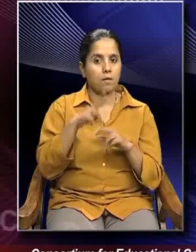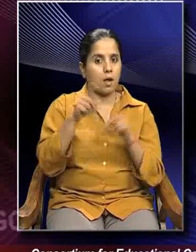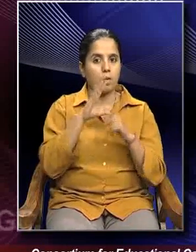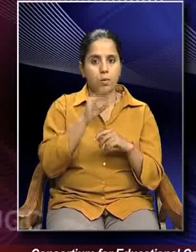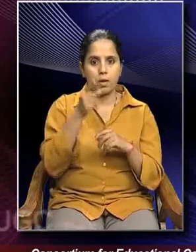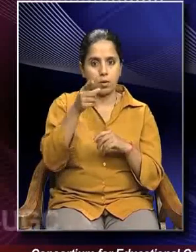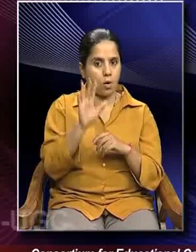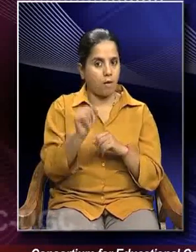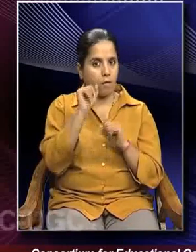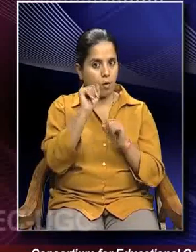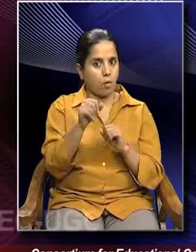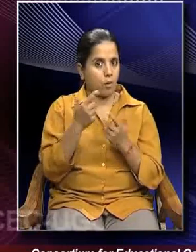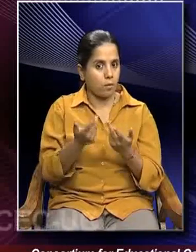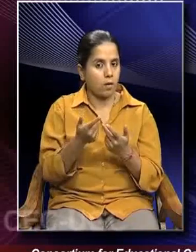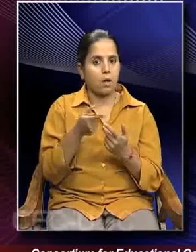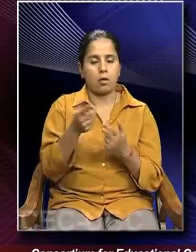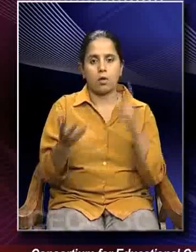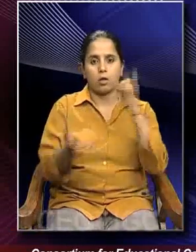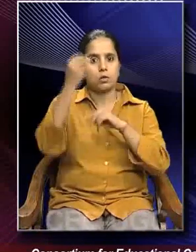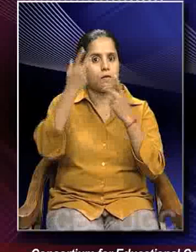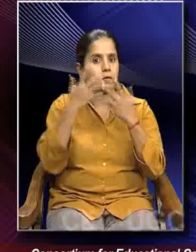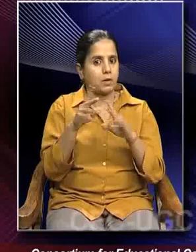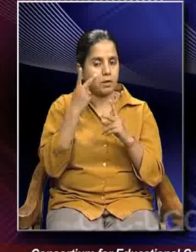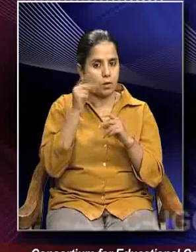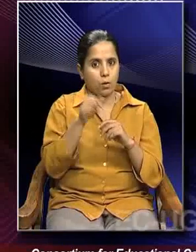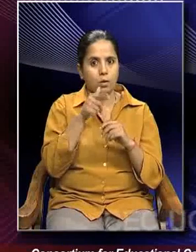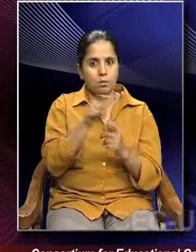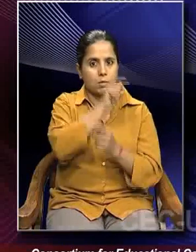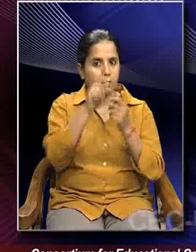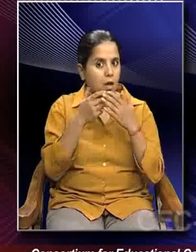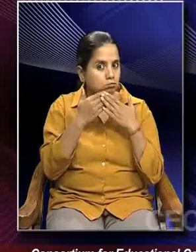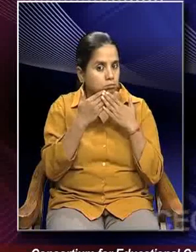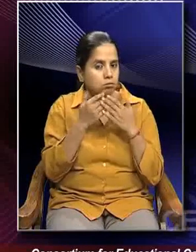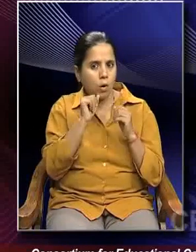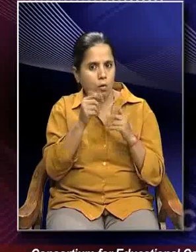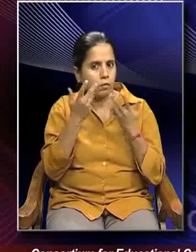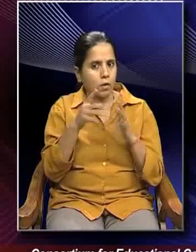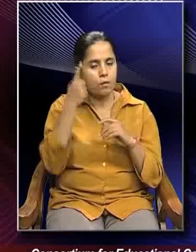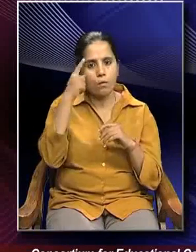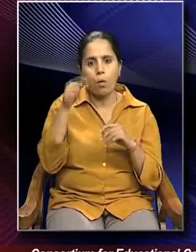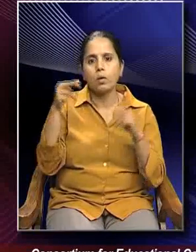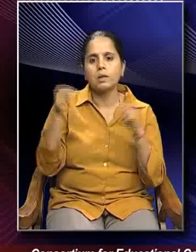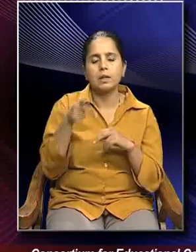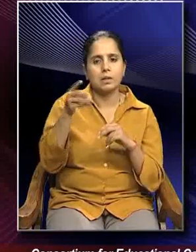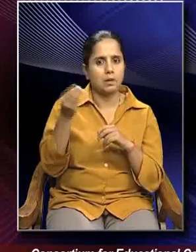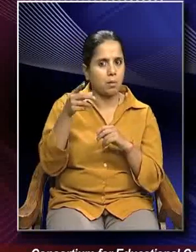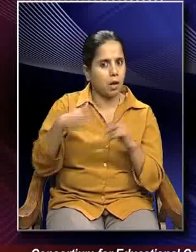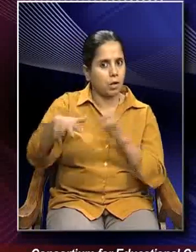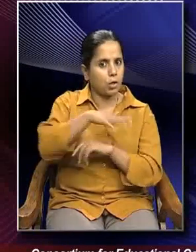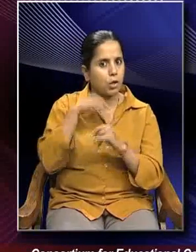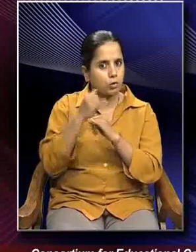have achieved the specific education required for the particular